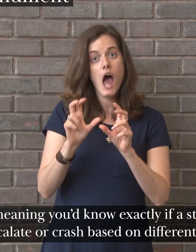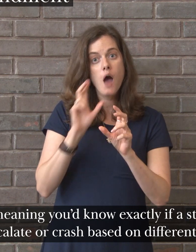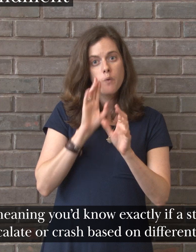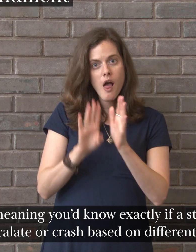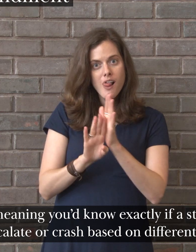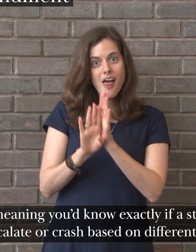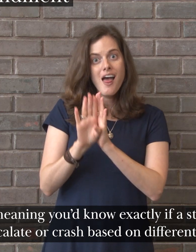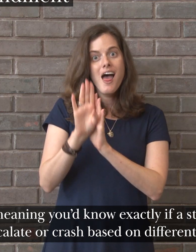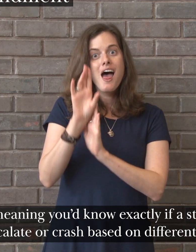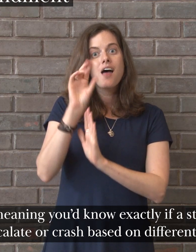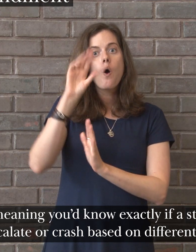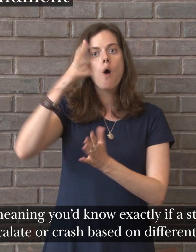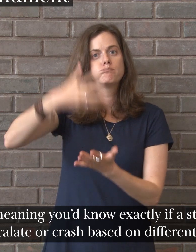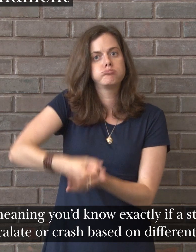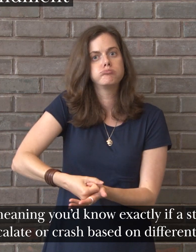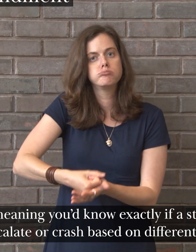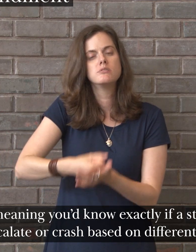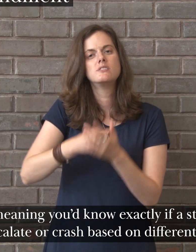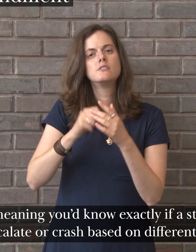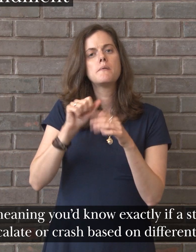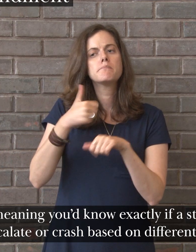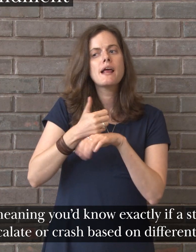or crash based on different factors.